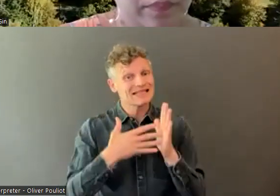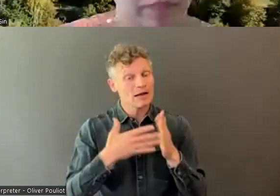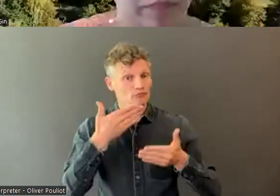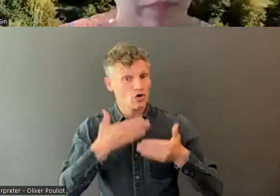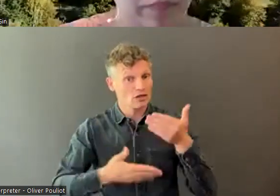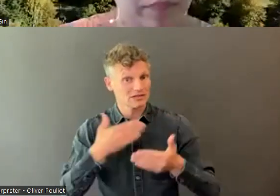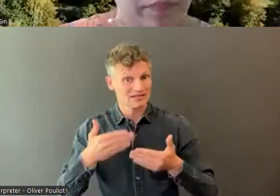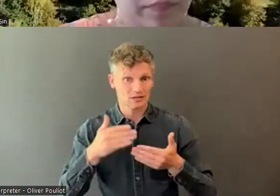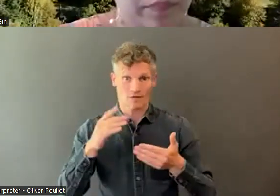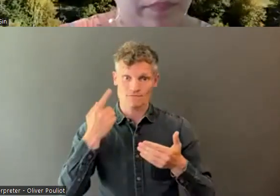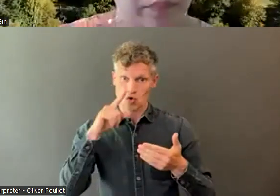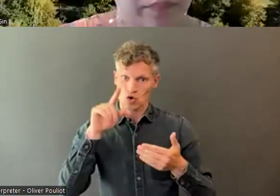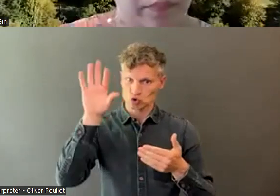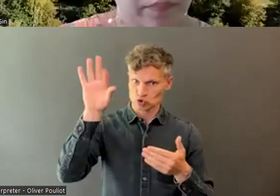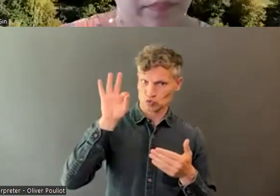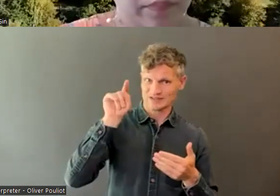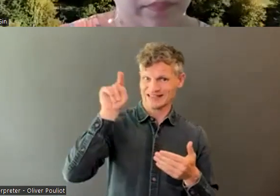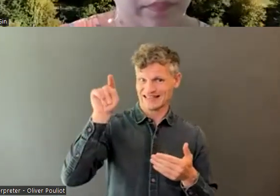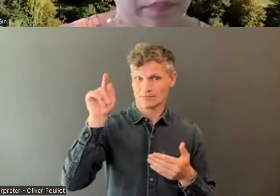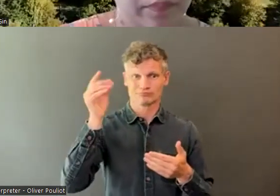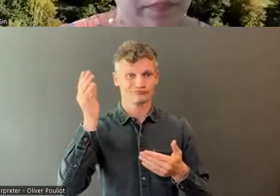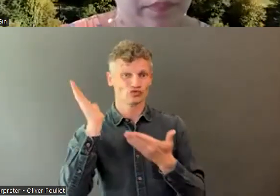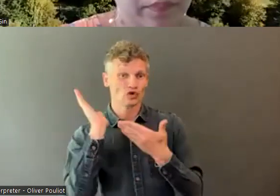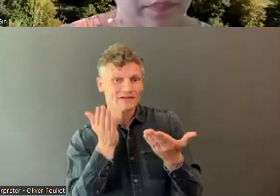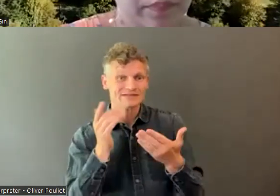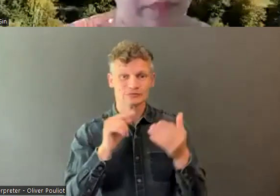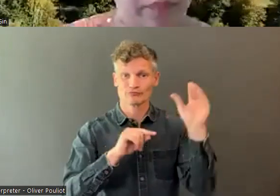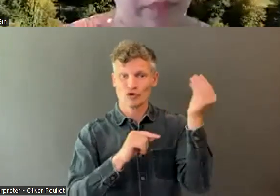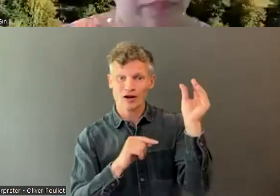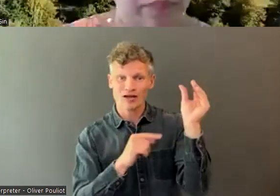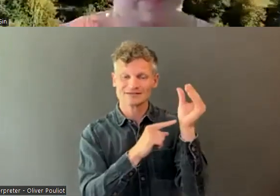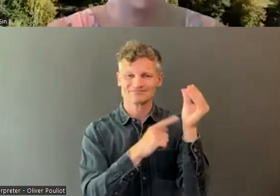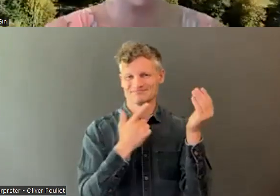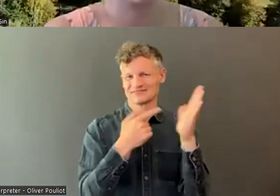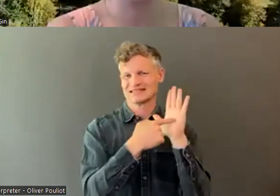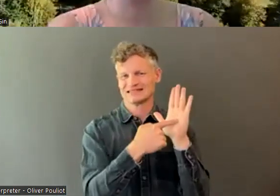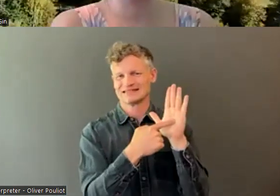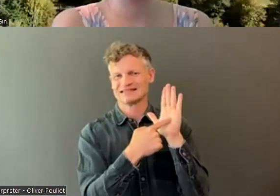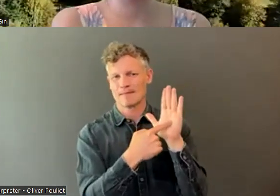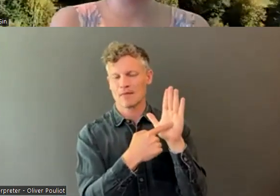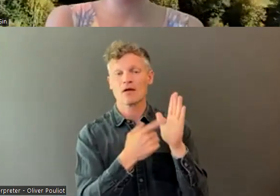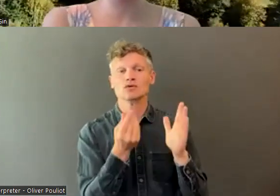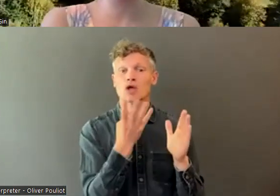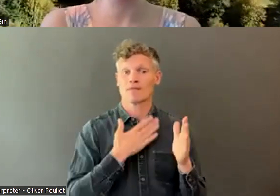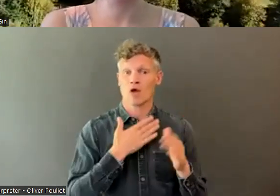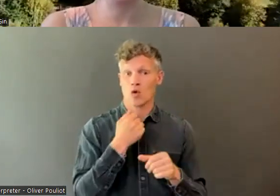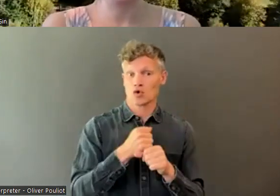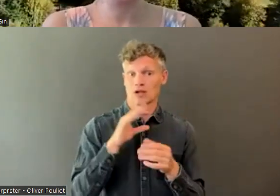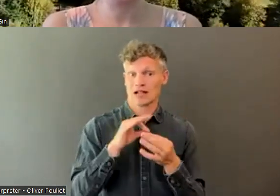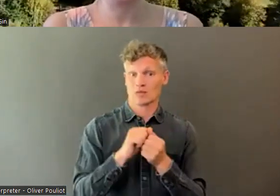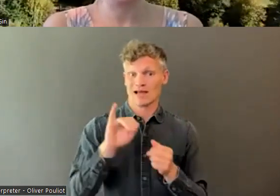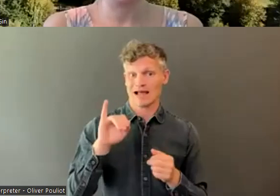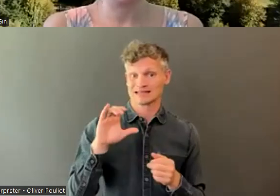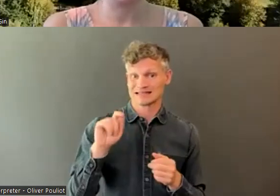service. So for example, in some of the work that we do around ICT accessibility, we will work with a